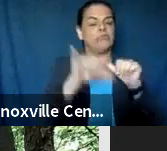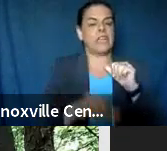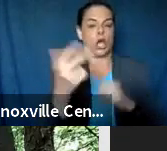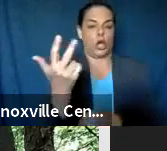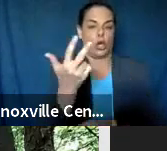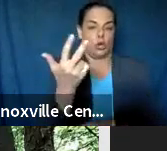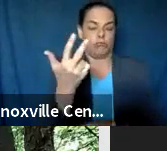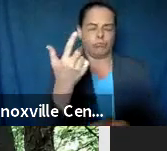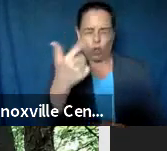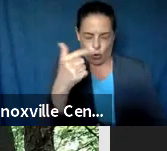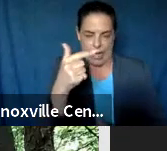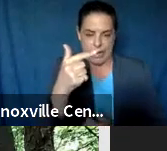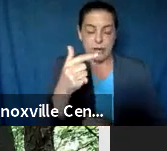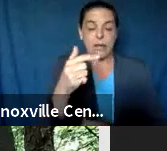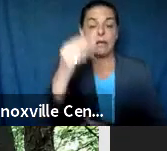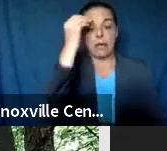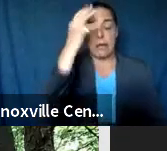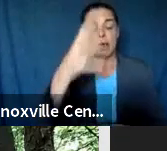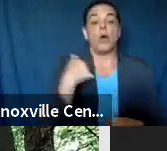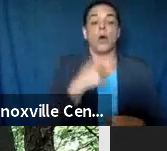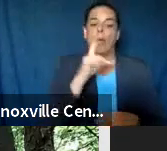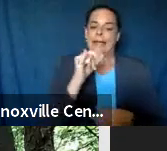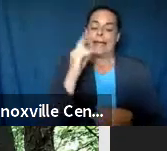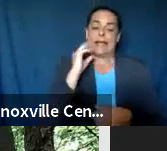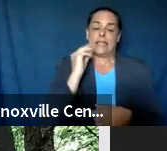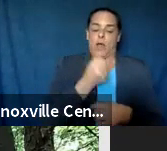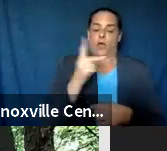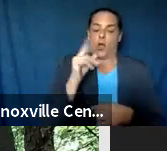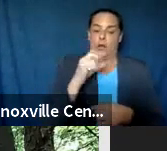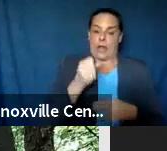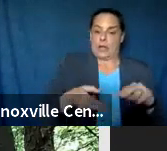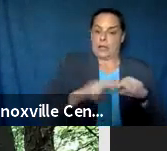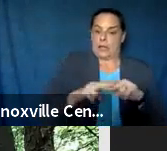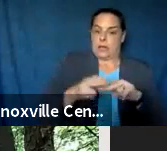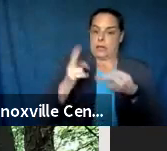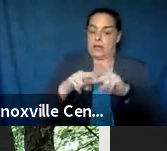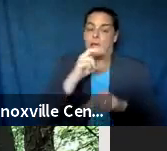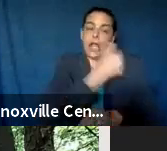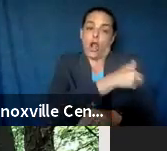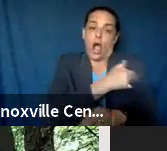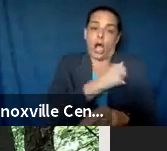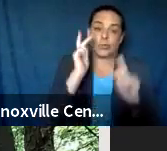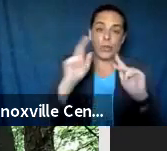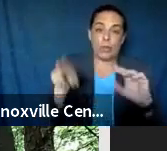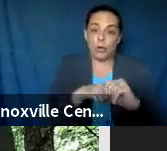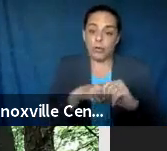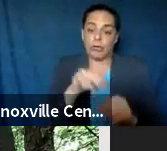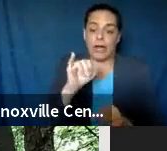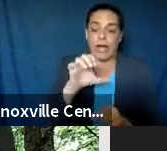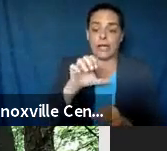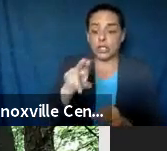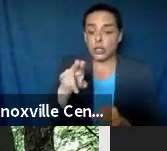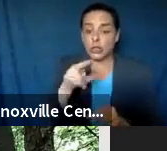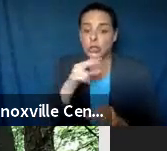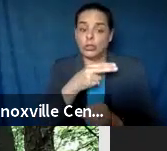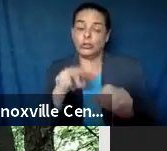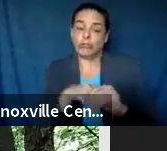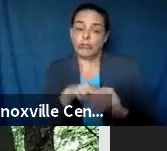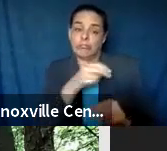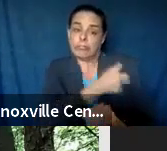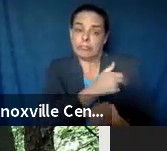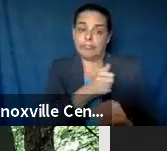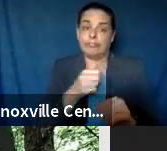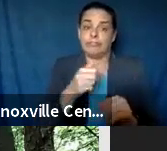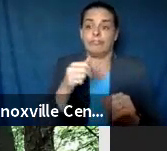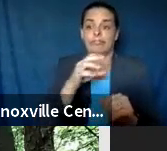days of statistically significant increases in positive hospitalized patients, ICU patients, and ventilated patients.